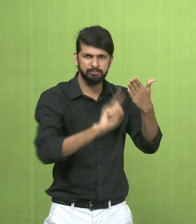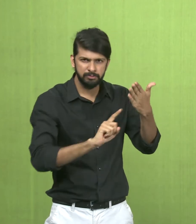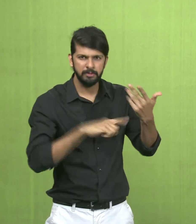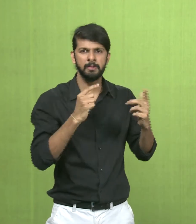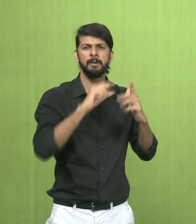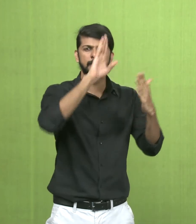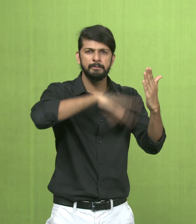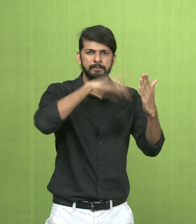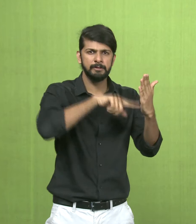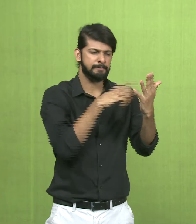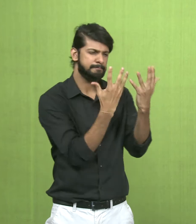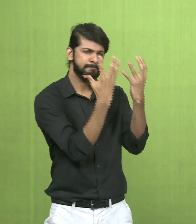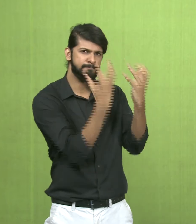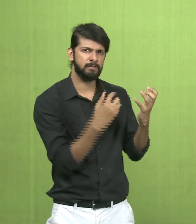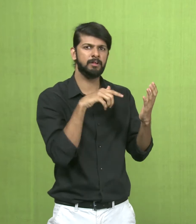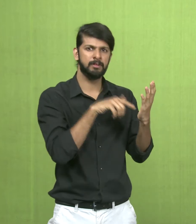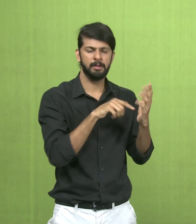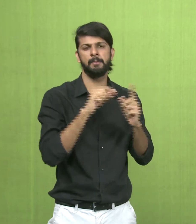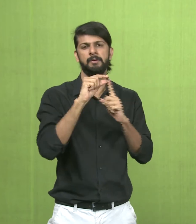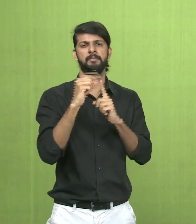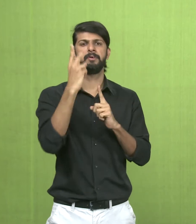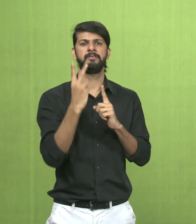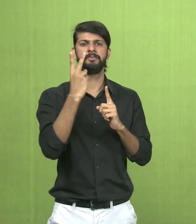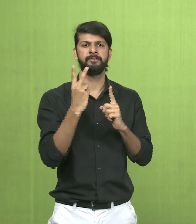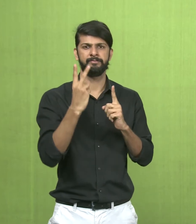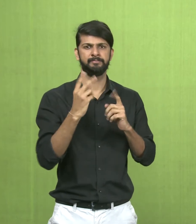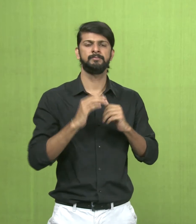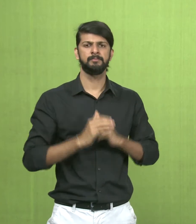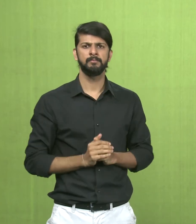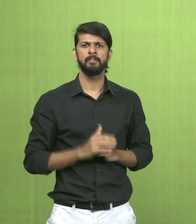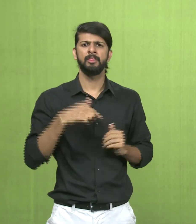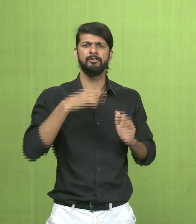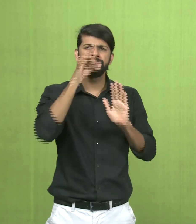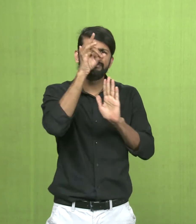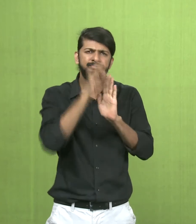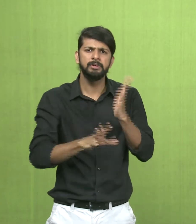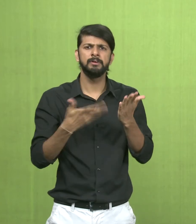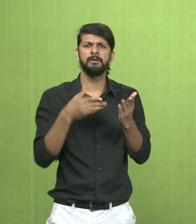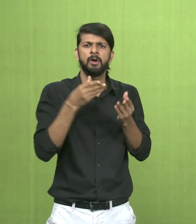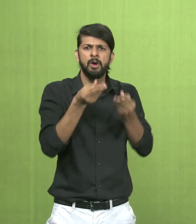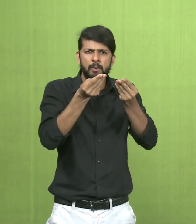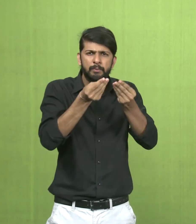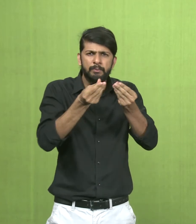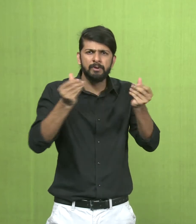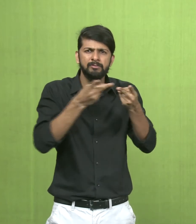Drawing and Painting with Dry Medium Part 2. Now we will